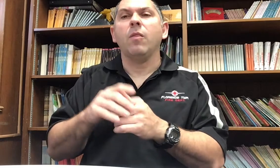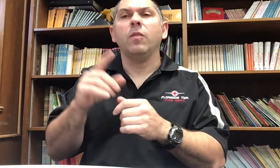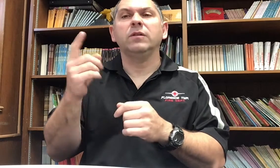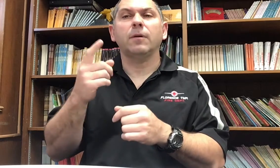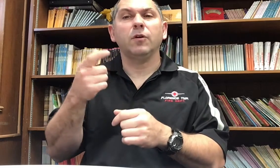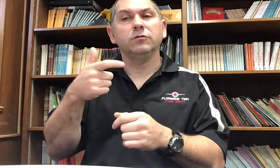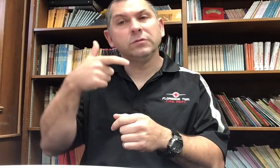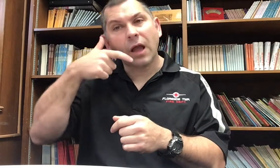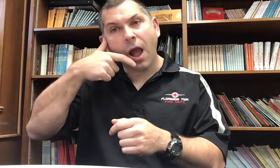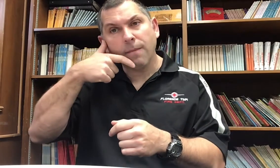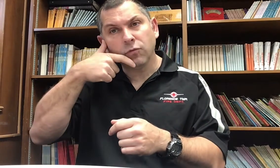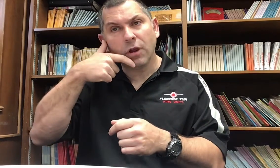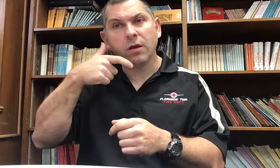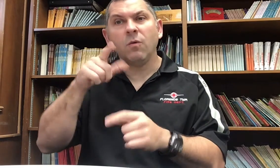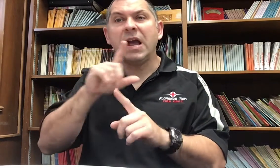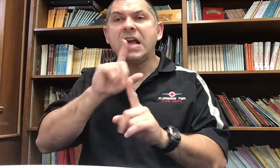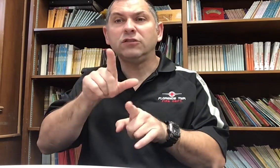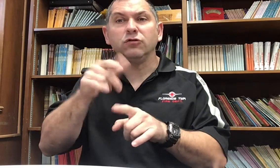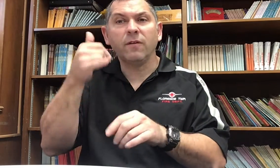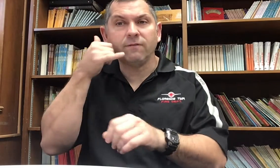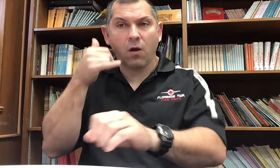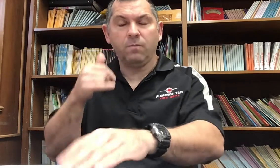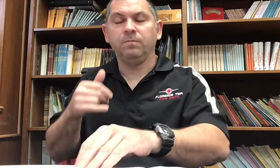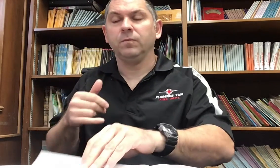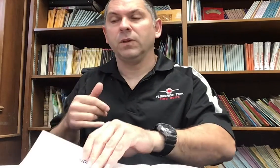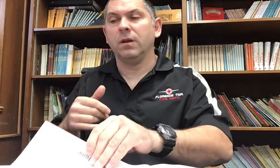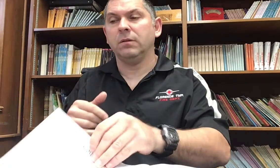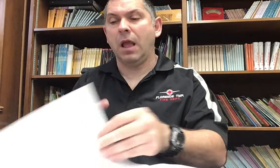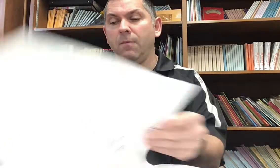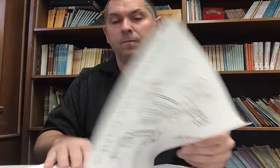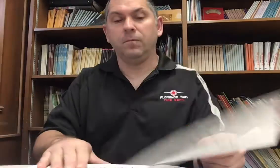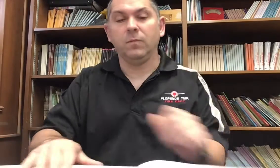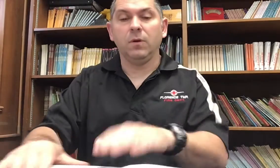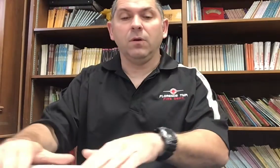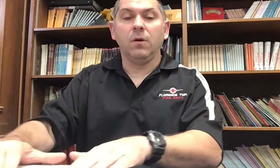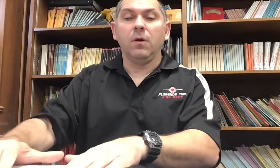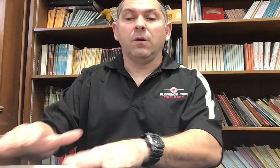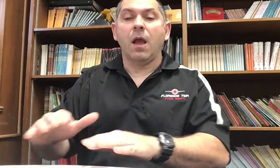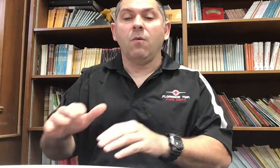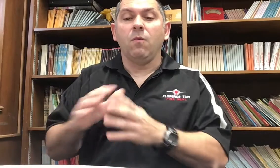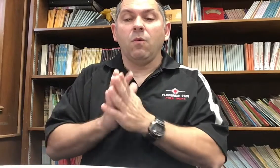click send, there will be an operator that answers the call.